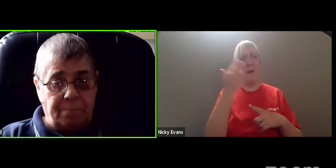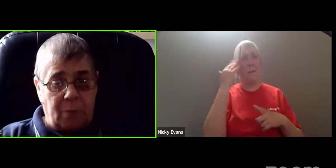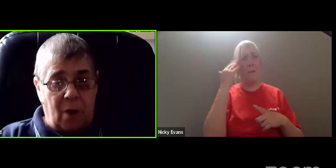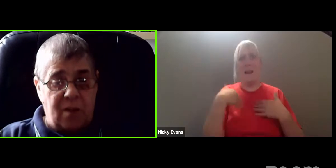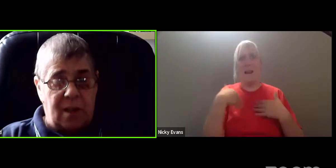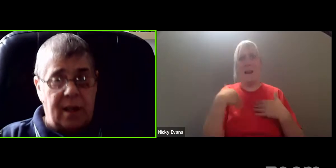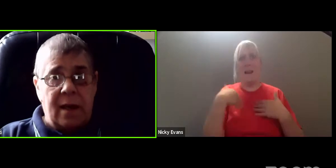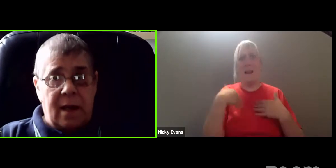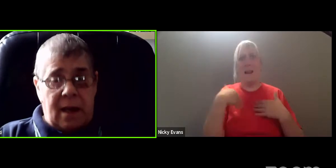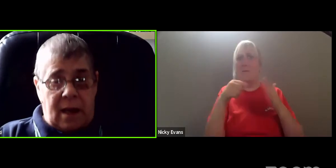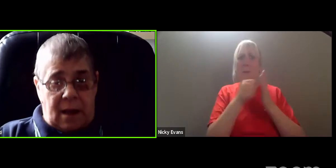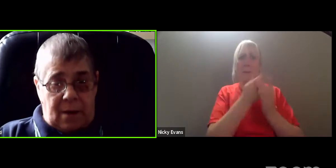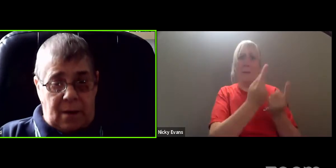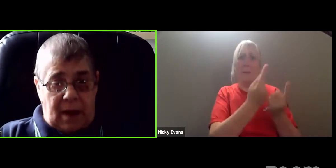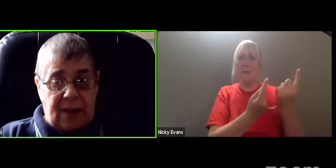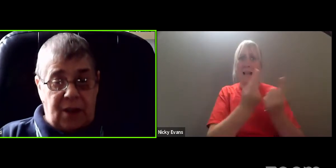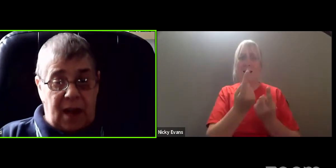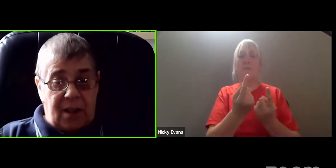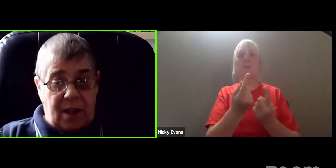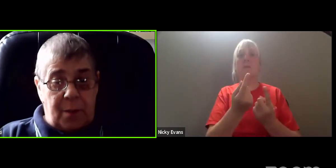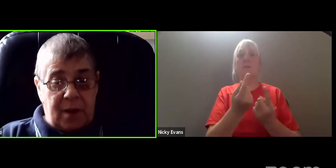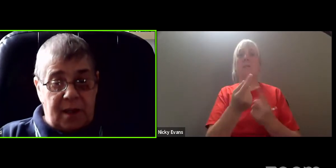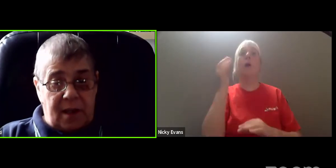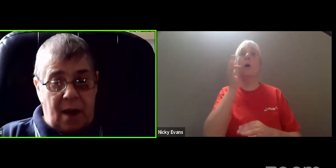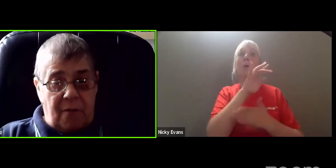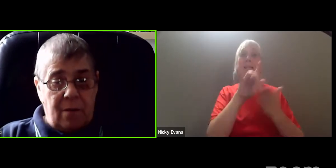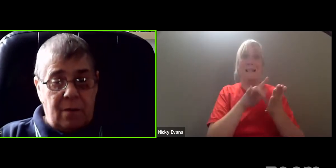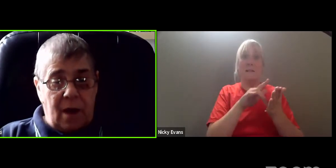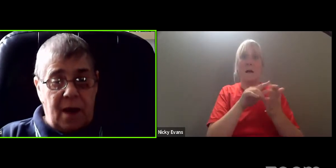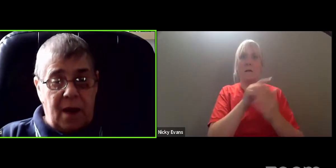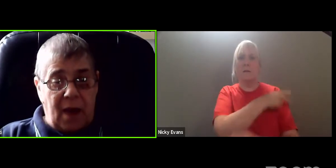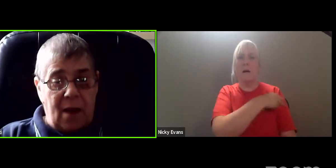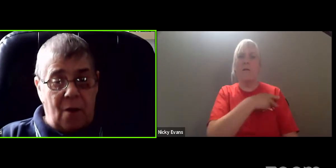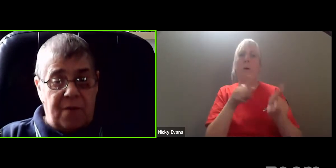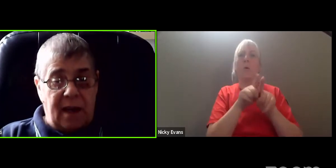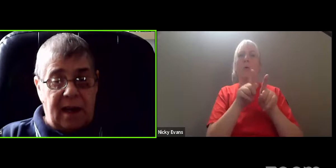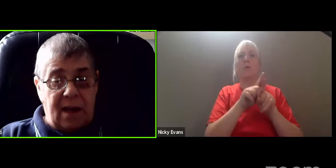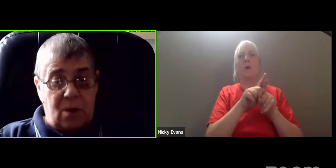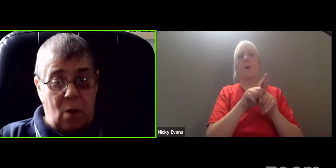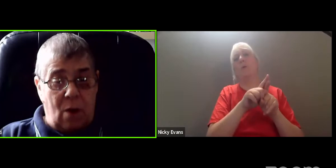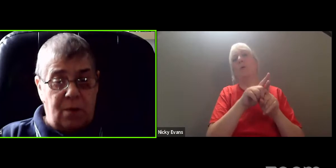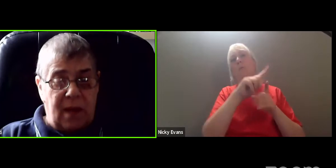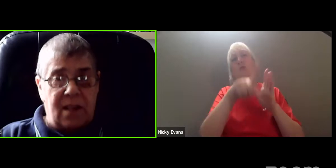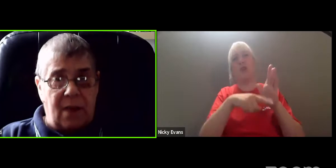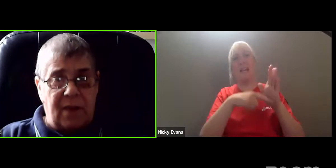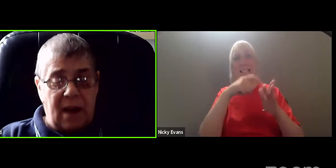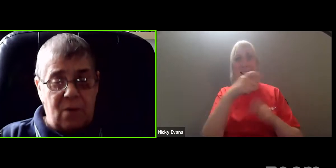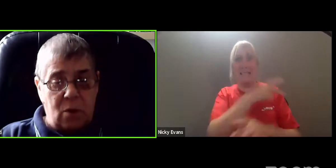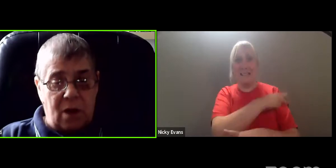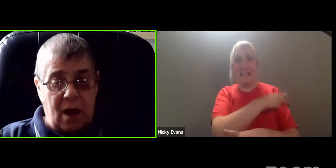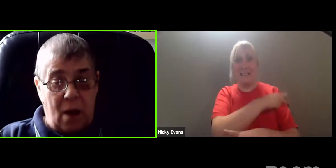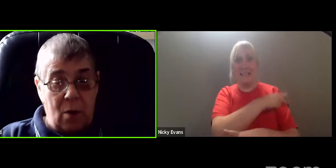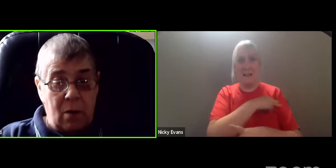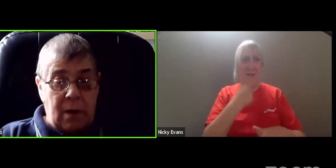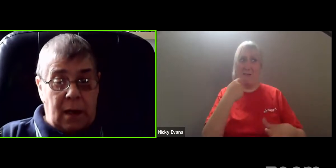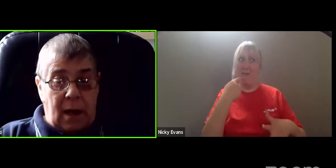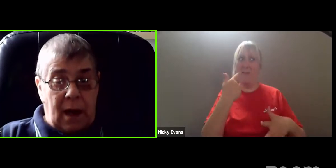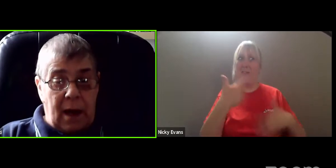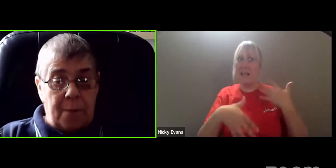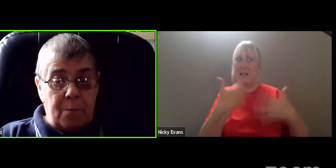but obviously, and JCP staff, they are feeling it as well. Their staffing levels are